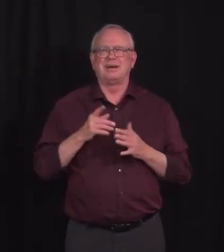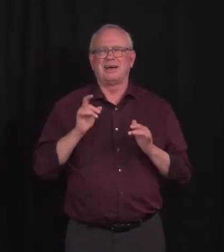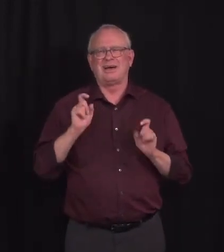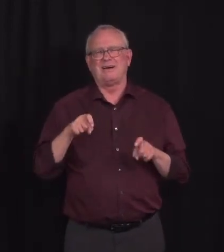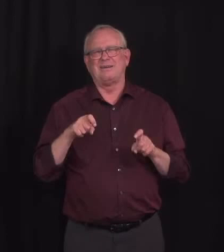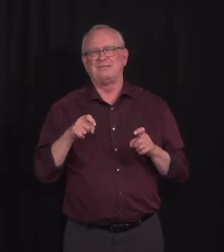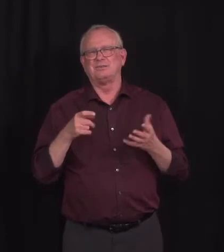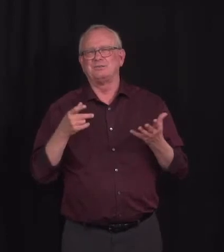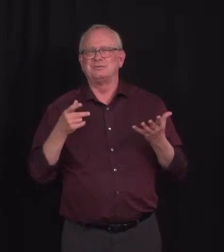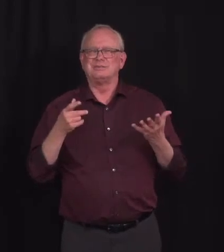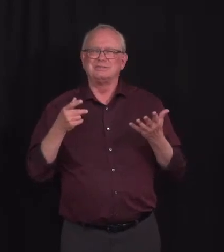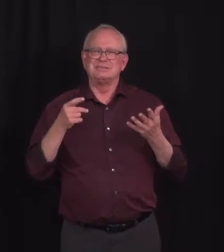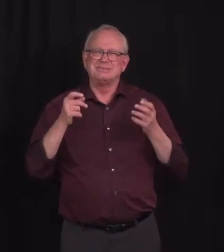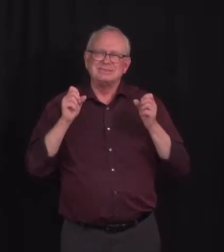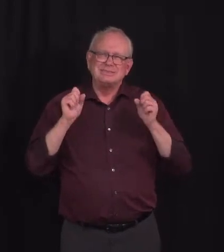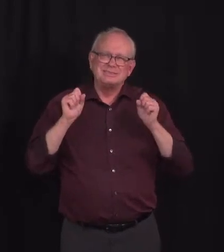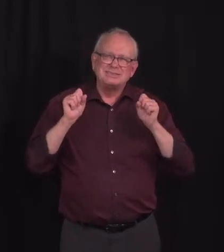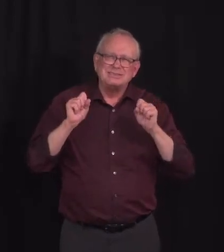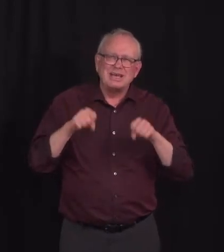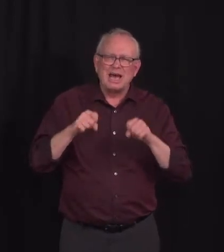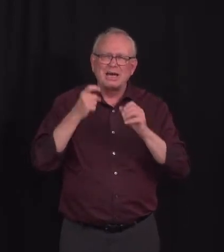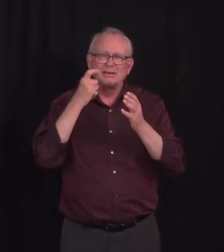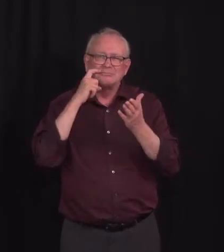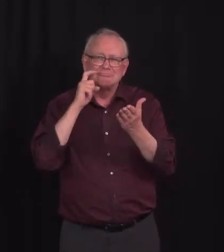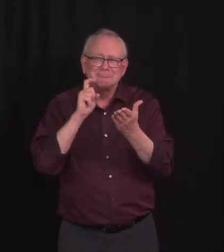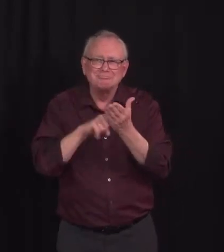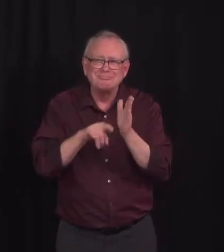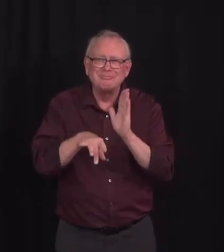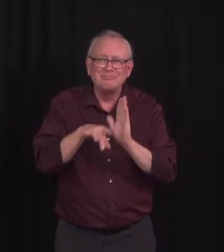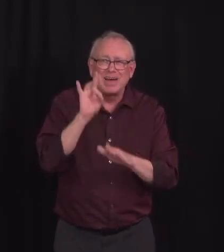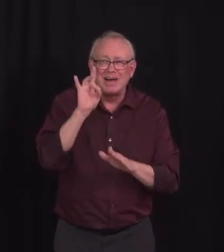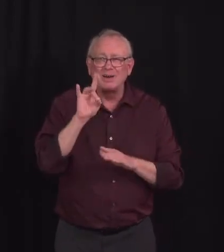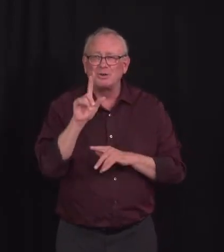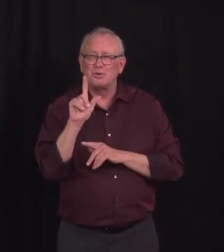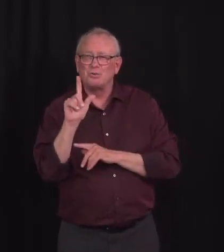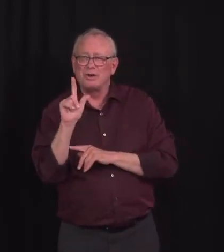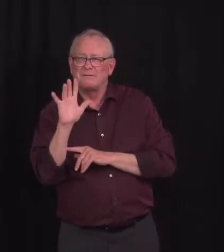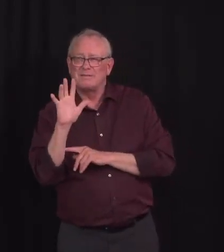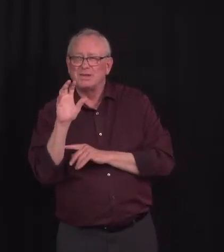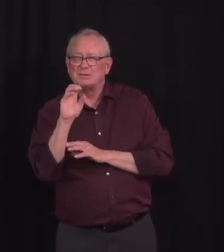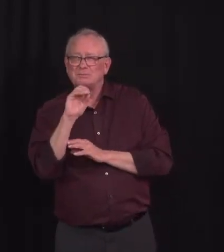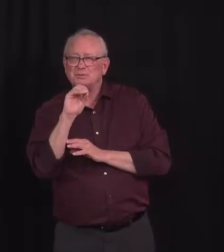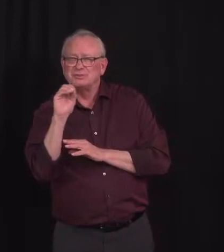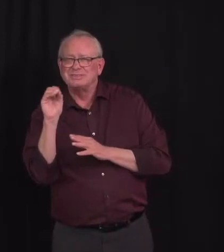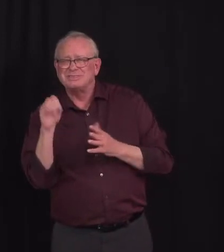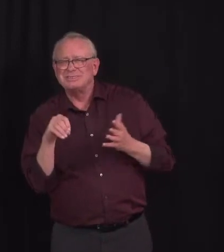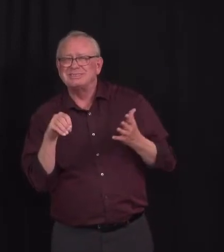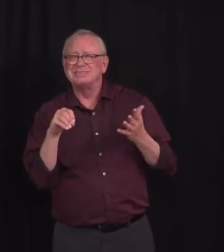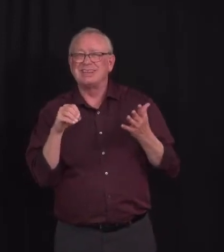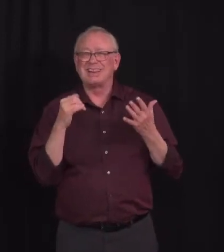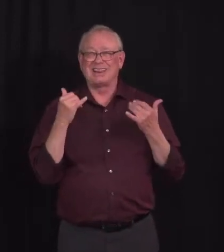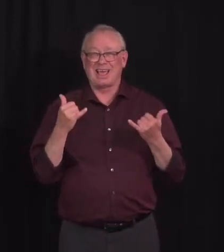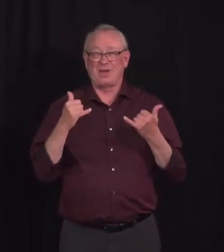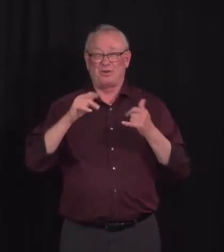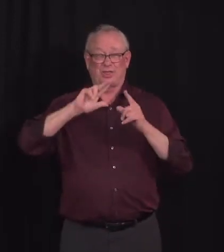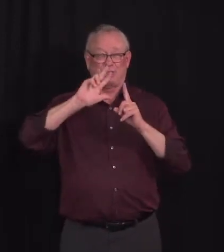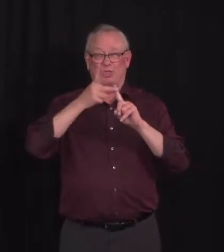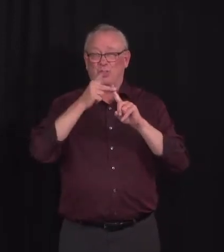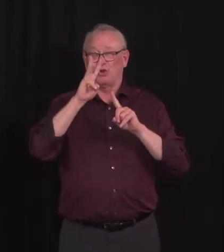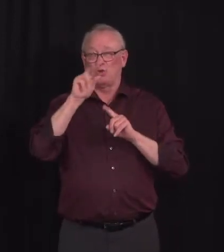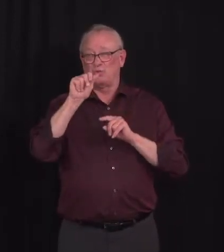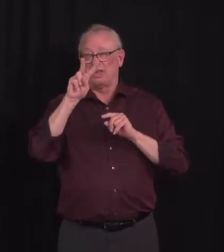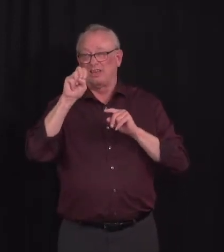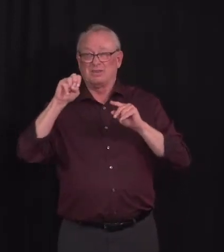through serology. Based on the third wave numbers, based on the baseline serology prevalence, we're